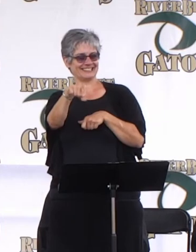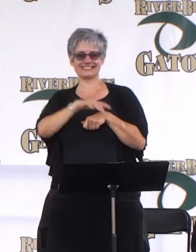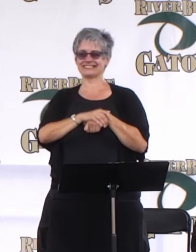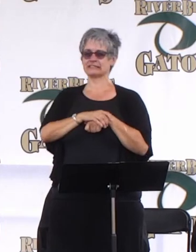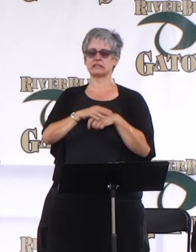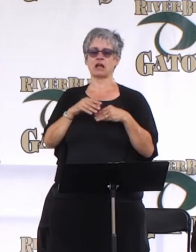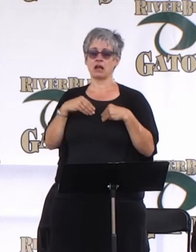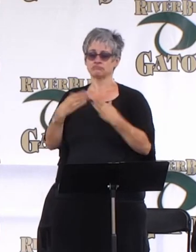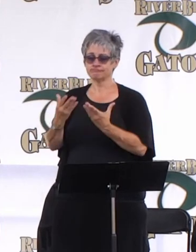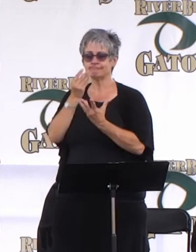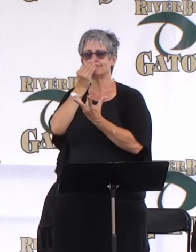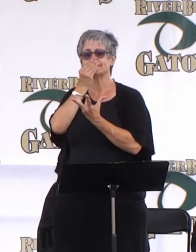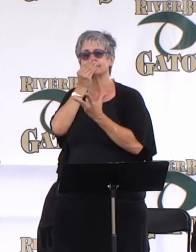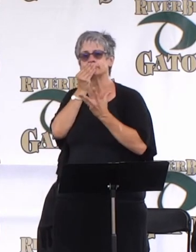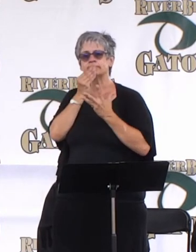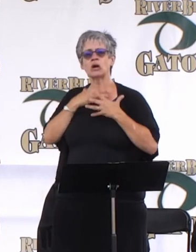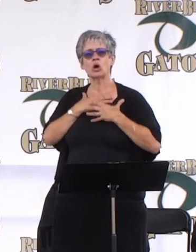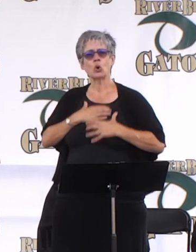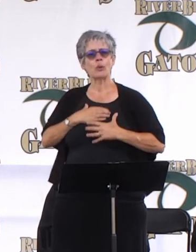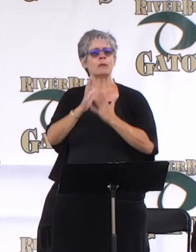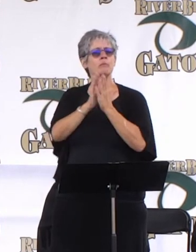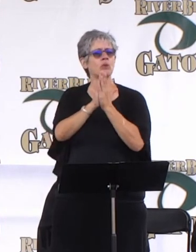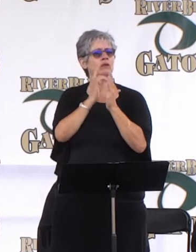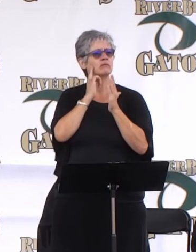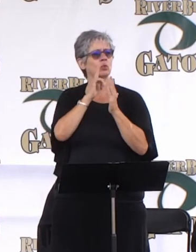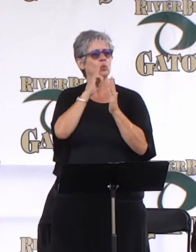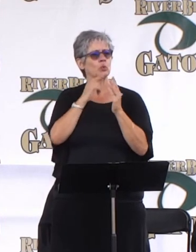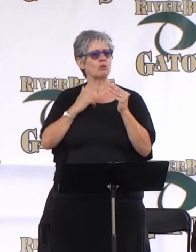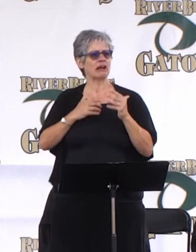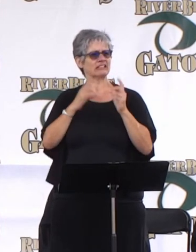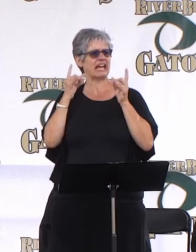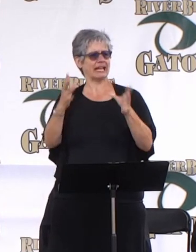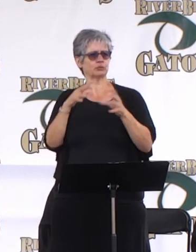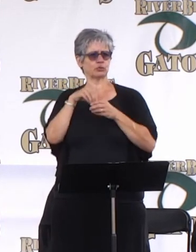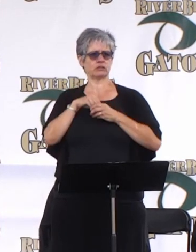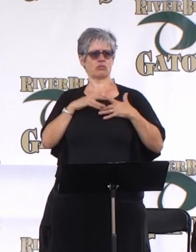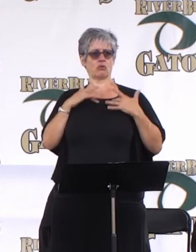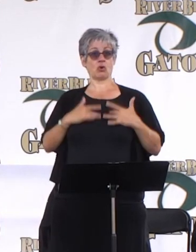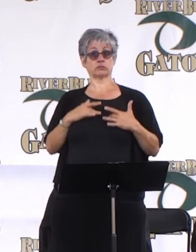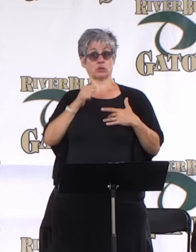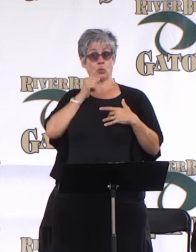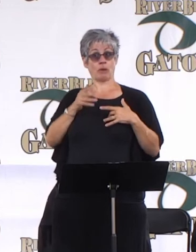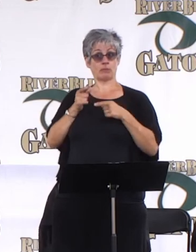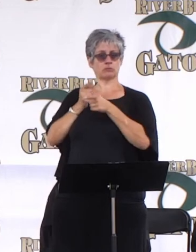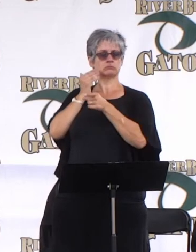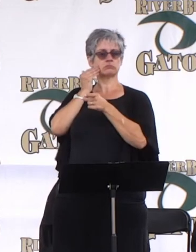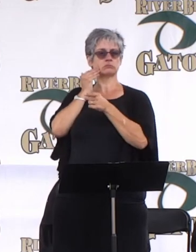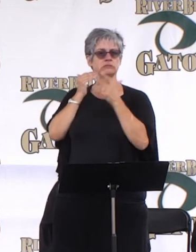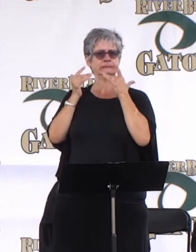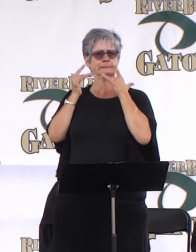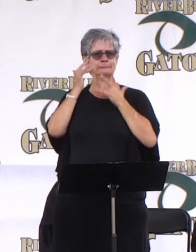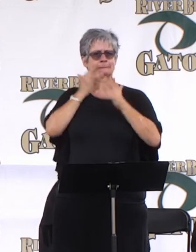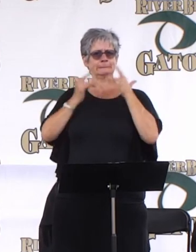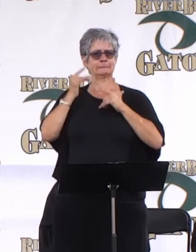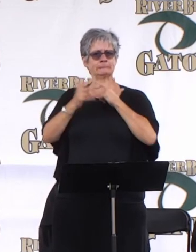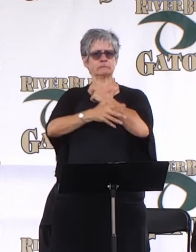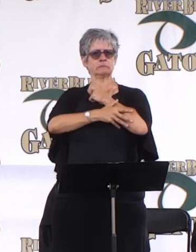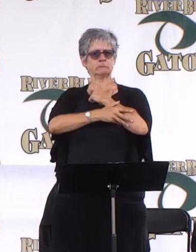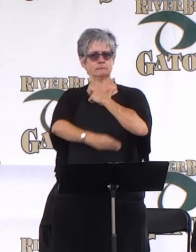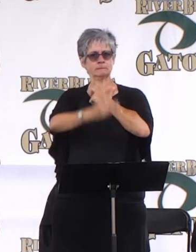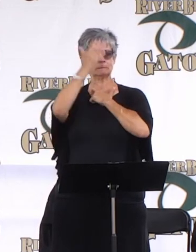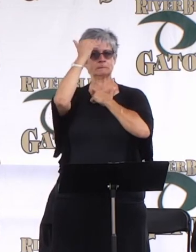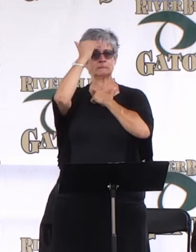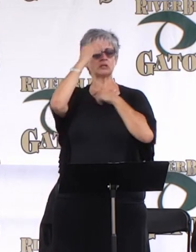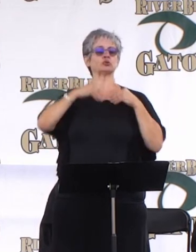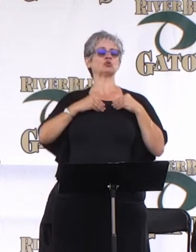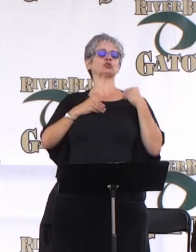hungry and prayed for those with hatred in their hearts. My grandma knew what it was like to be without, and that is why she